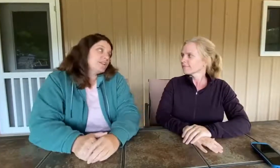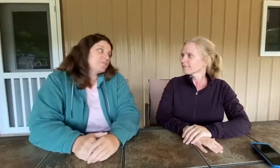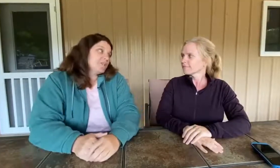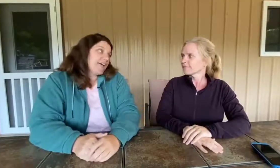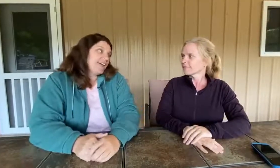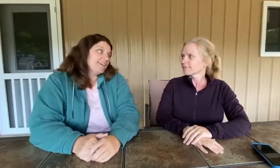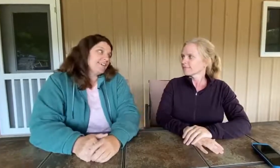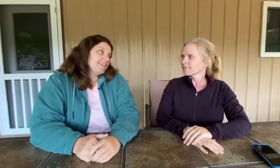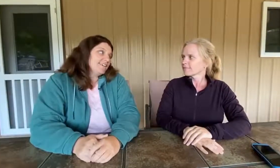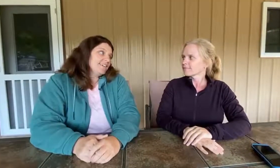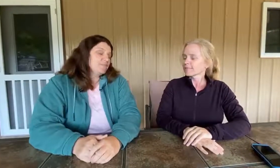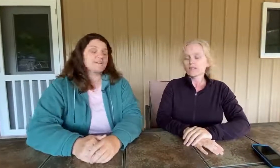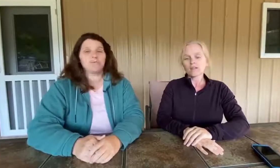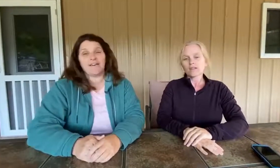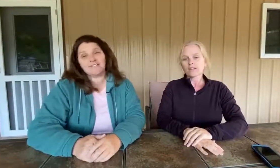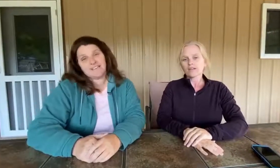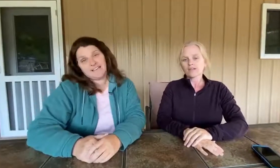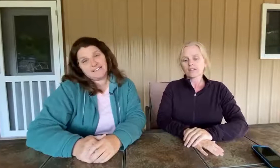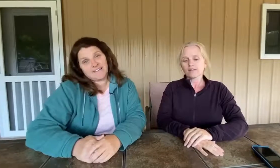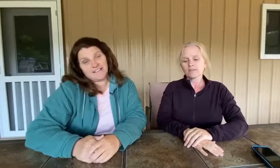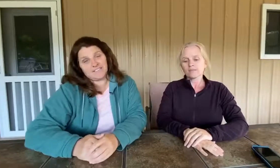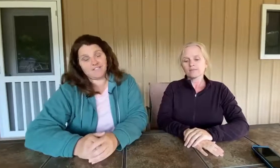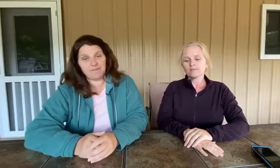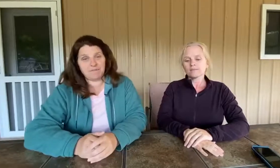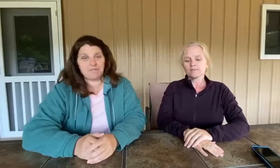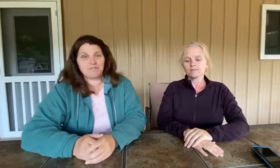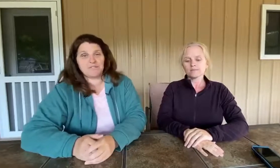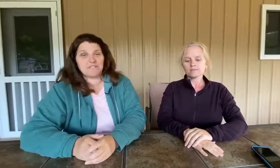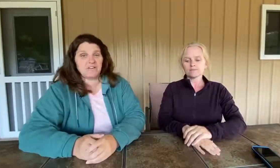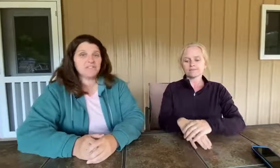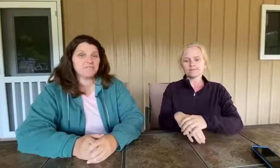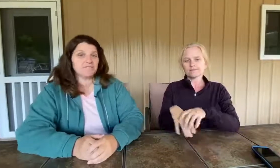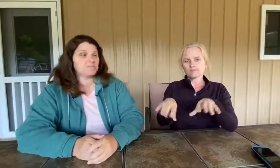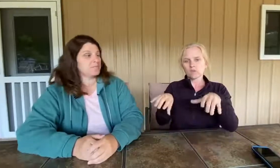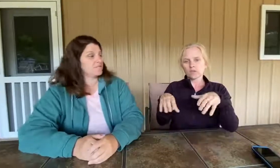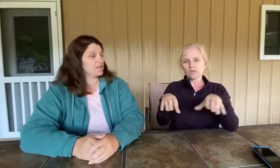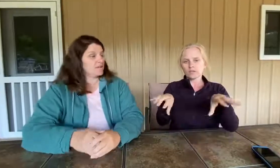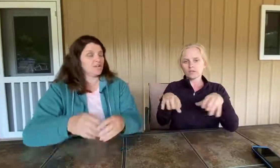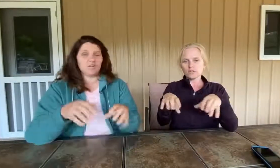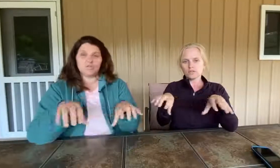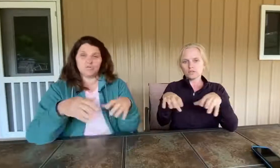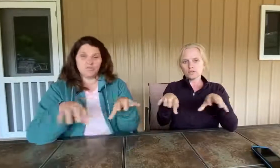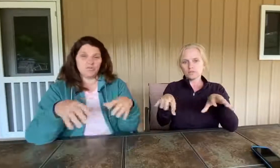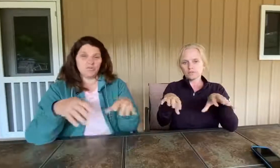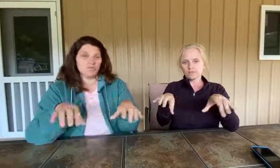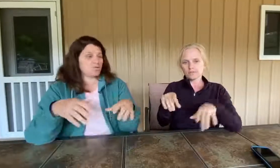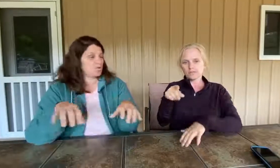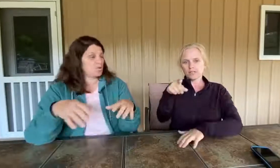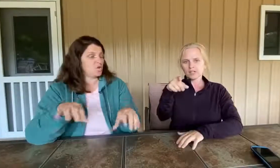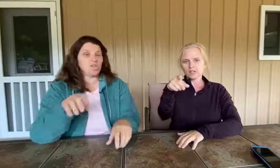to play? Because we ask that a lot at the Family Resource Center. Mm-hmm. Do